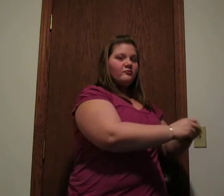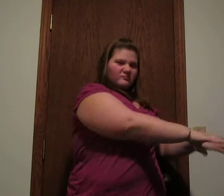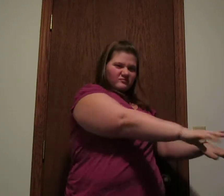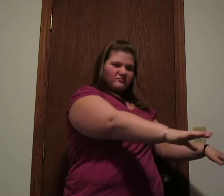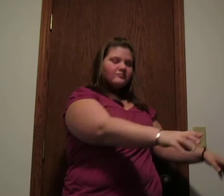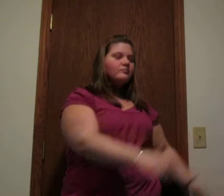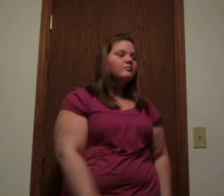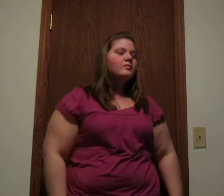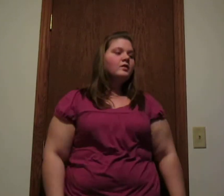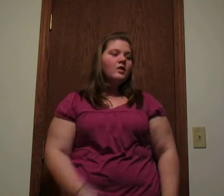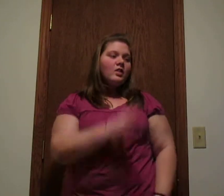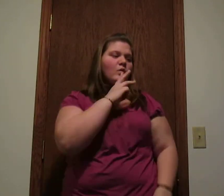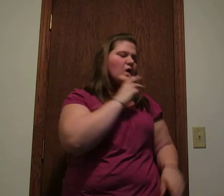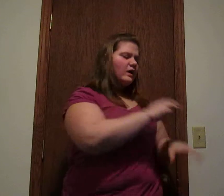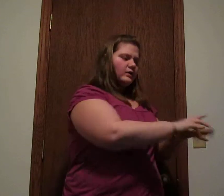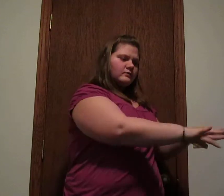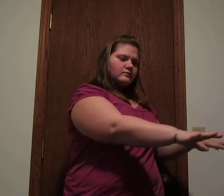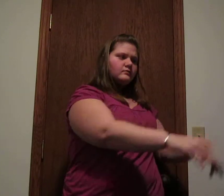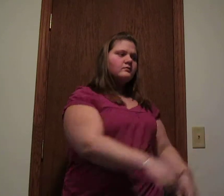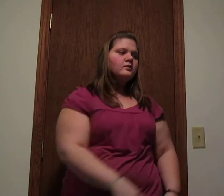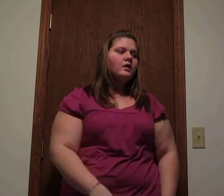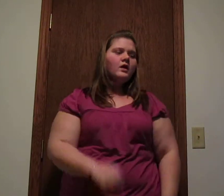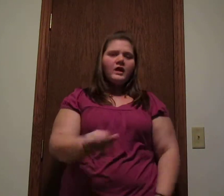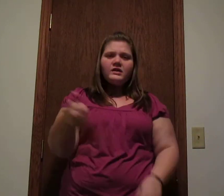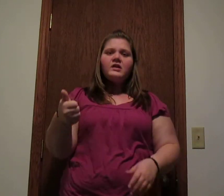Another really good example. It's all experience.